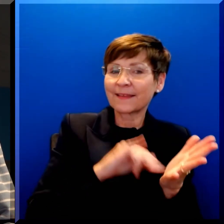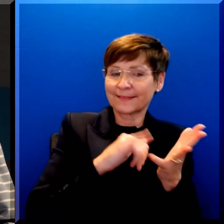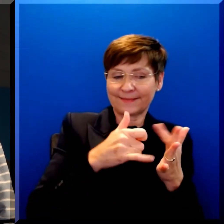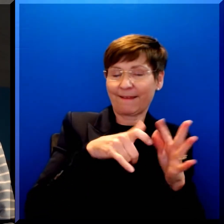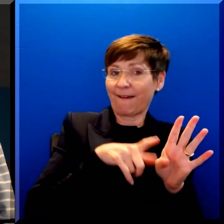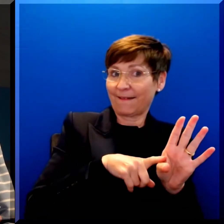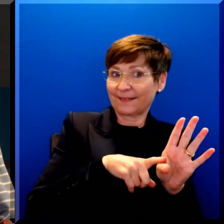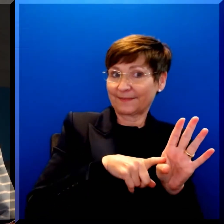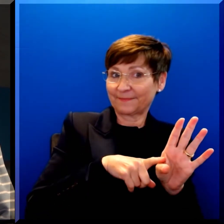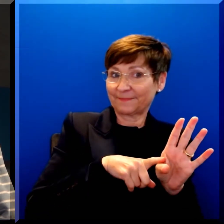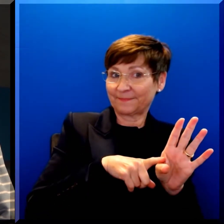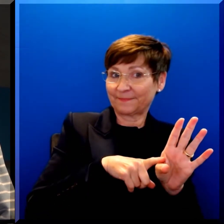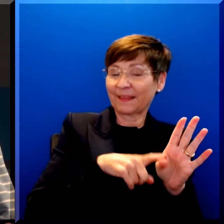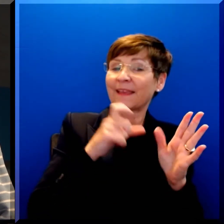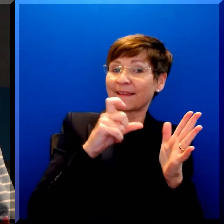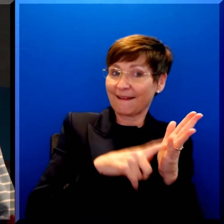sky,